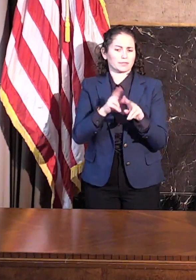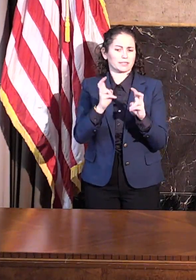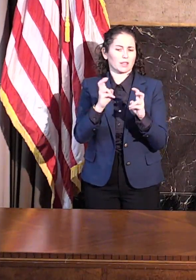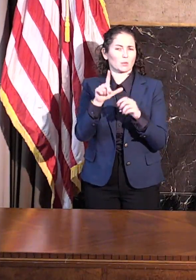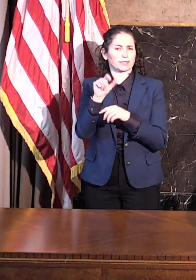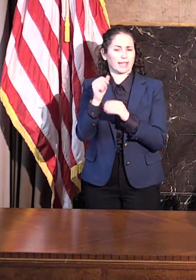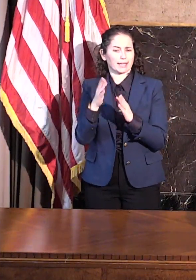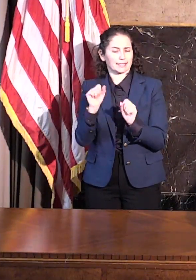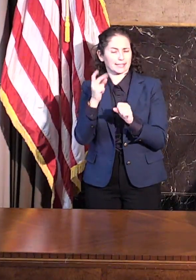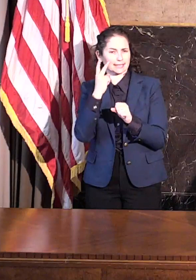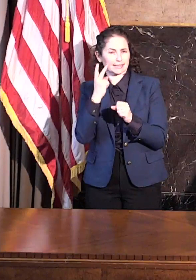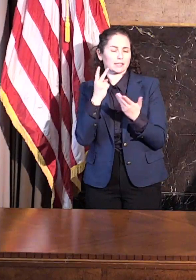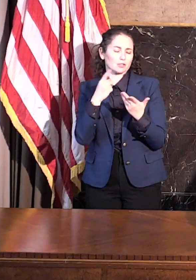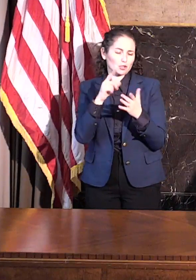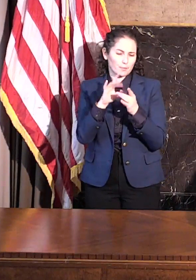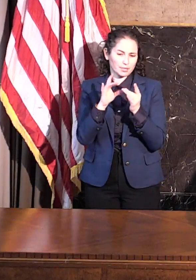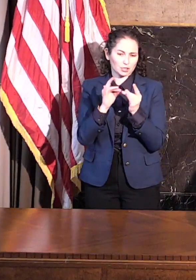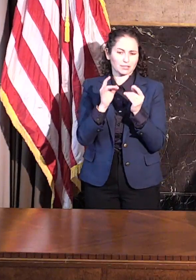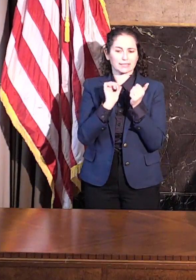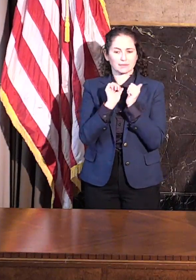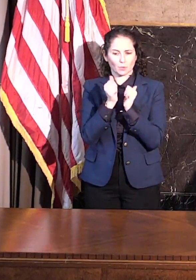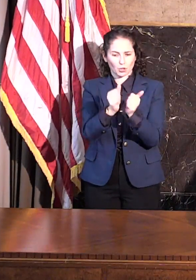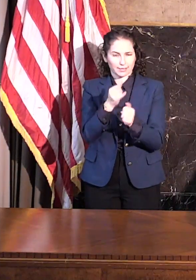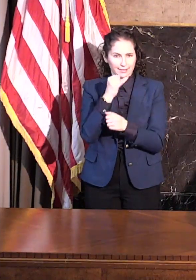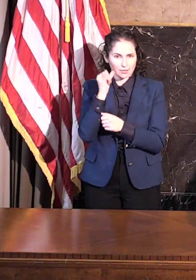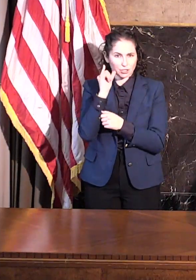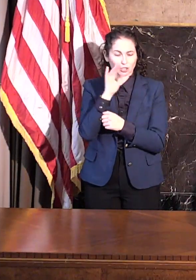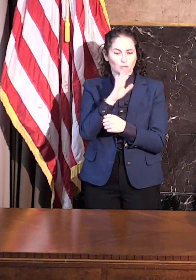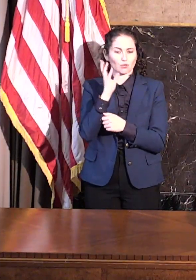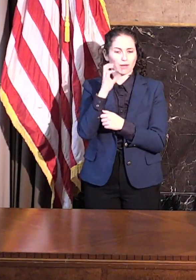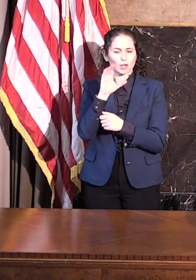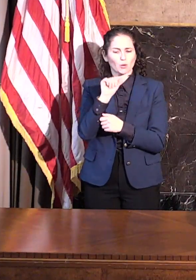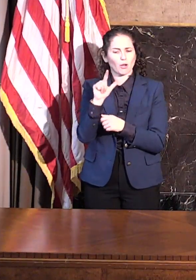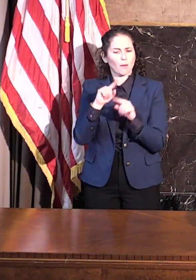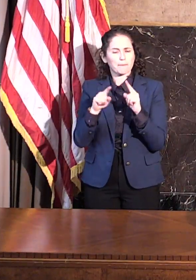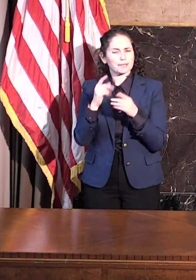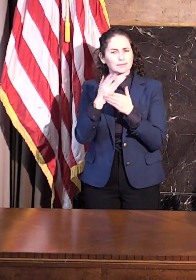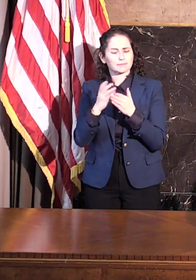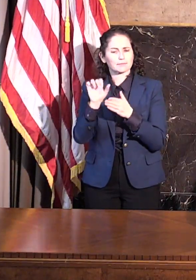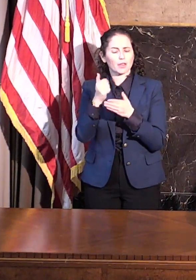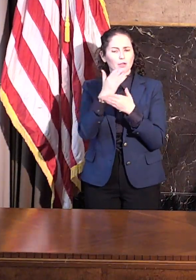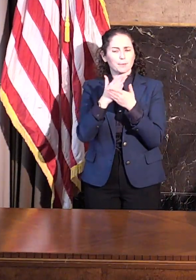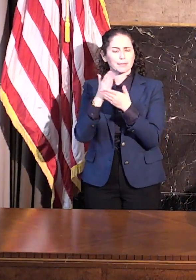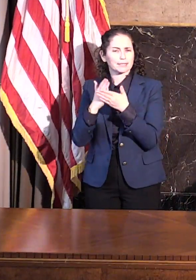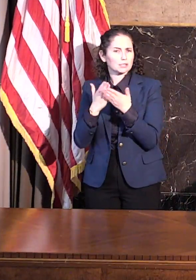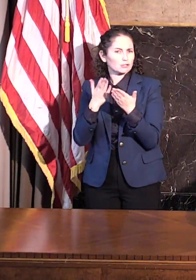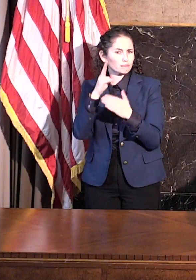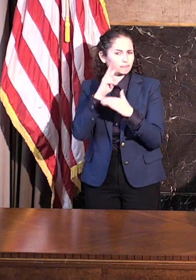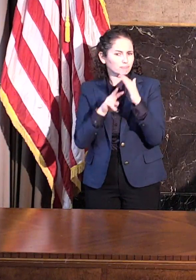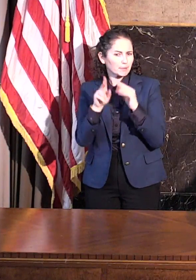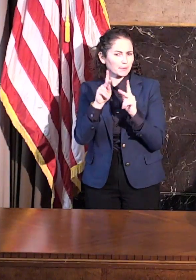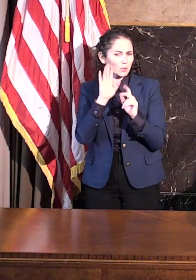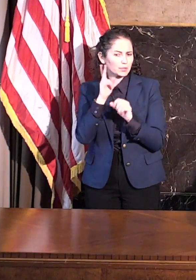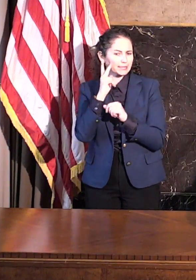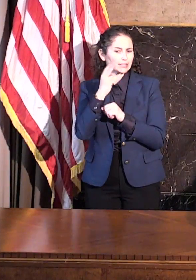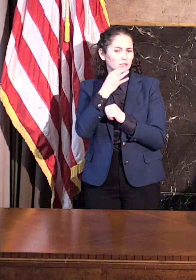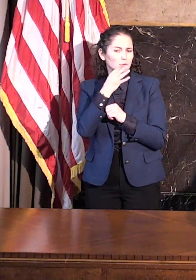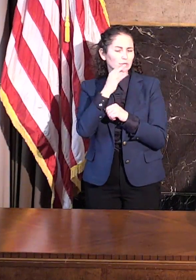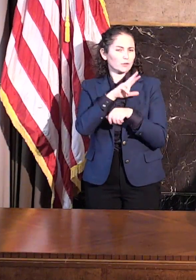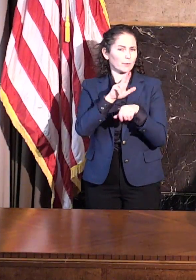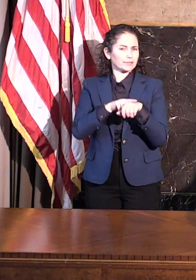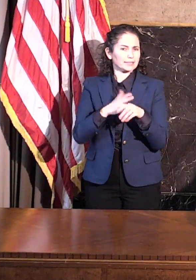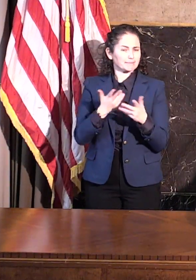administration as well. So there are numerous areas of tax reform that I absolutely agree with, and that's what I think we should be